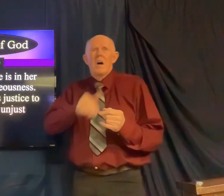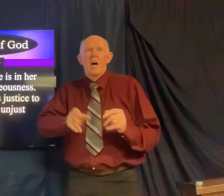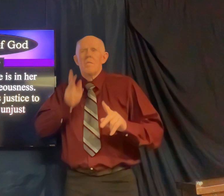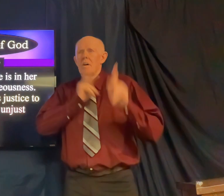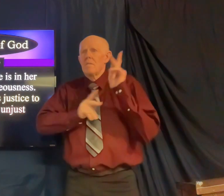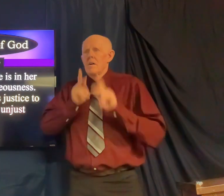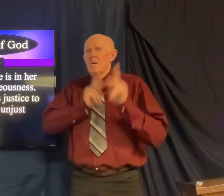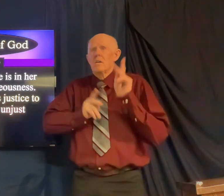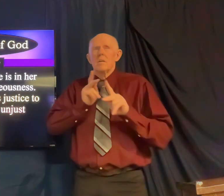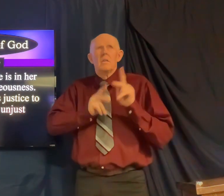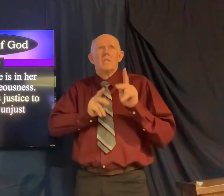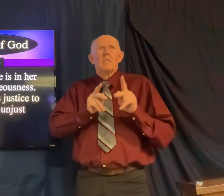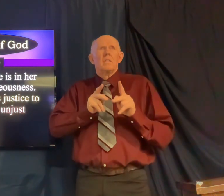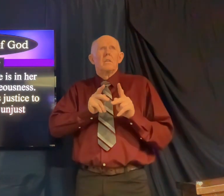the unjust or the bad people